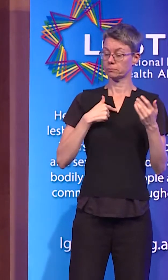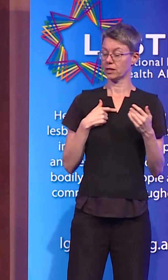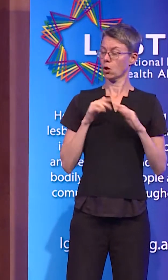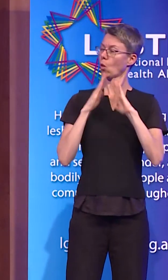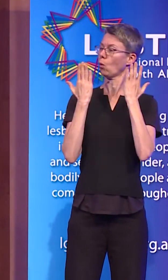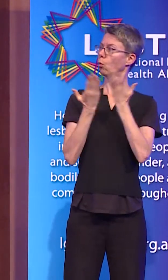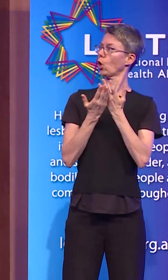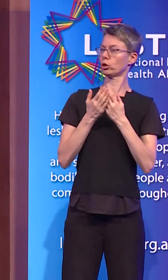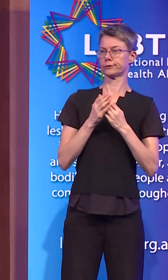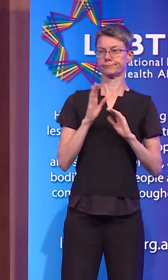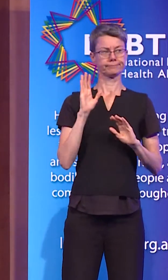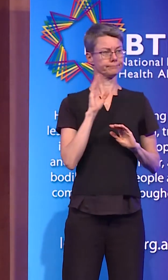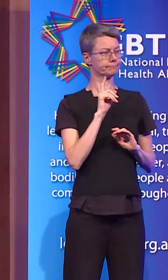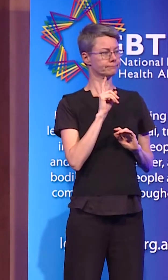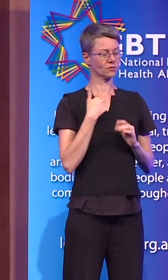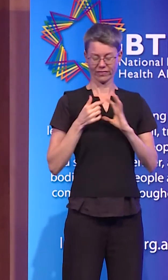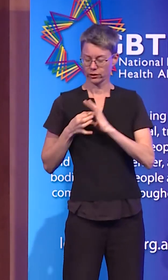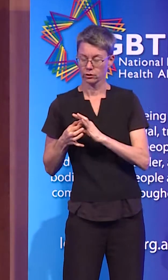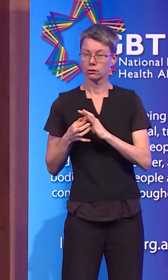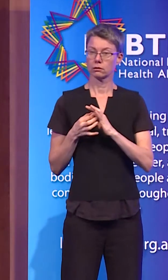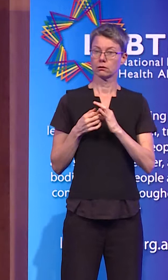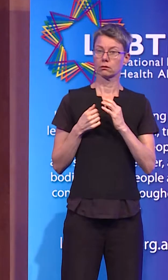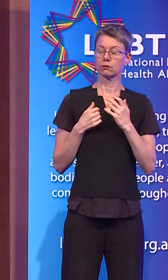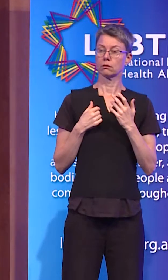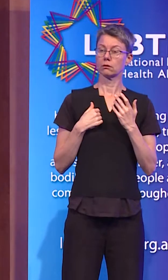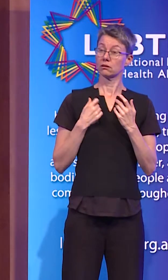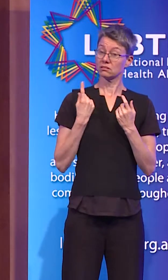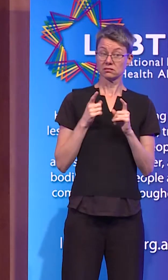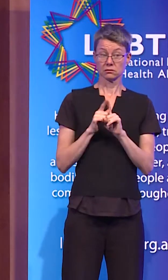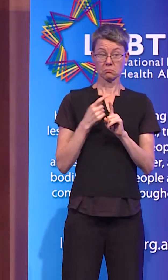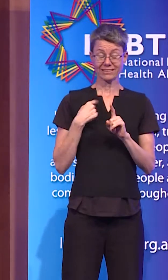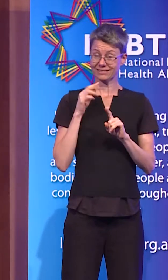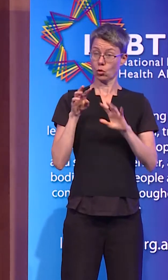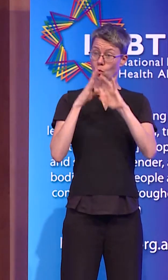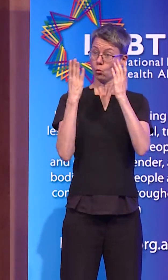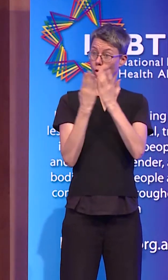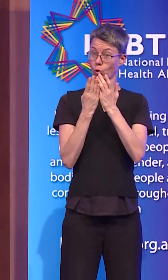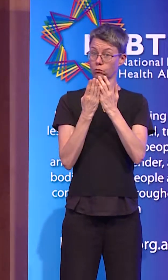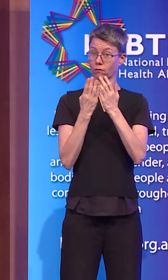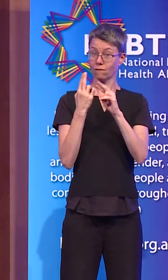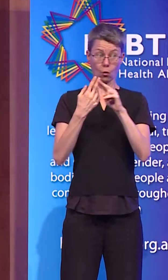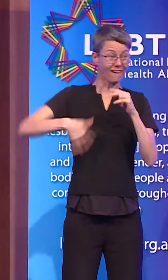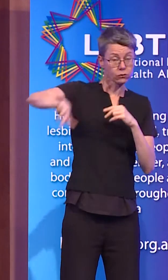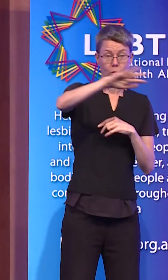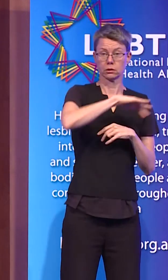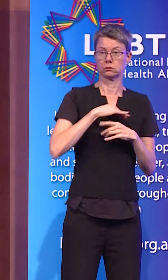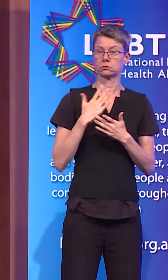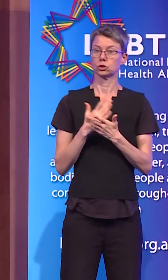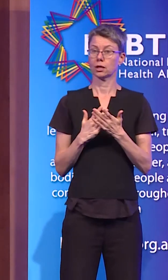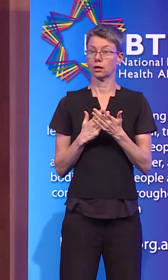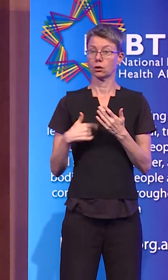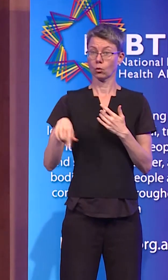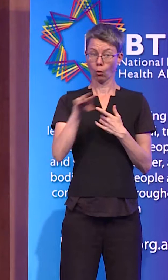of the world. And I share that belief. We must see the world as a place we all share, that we are